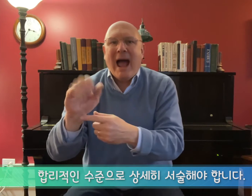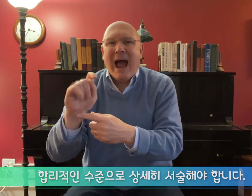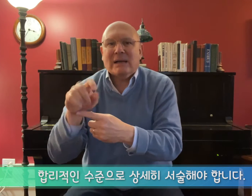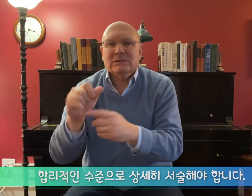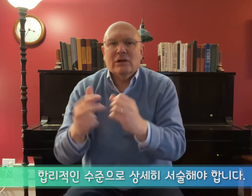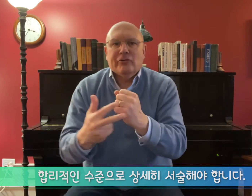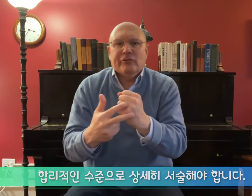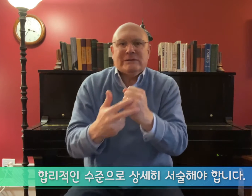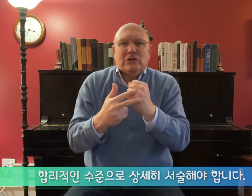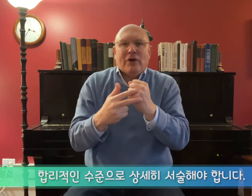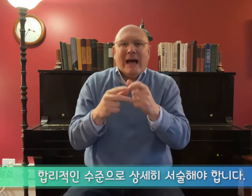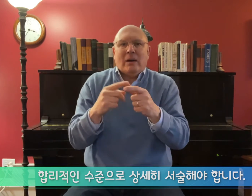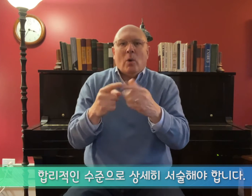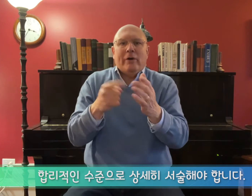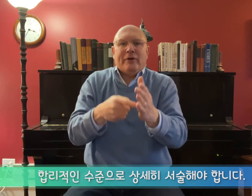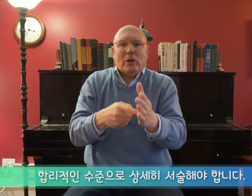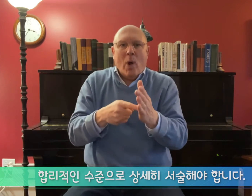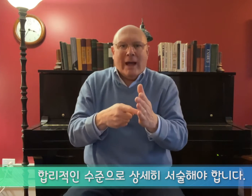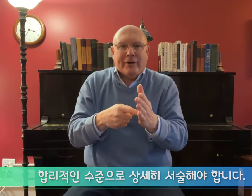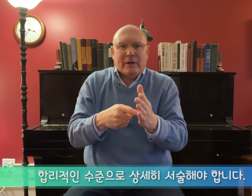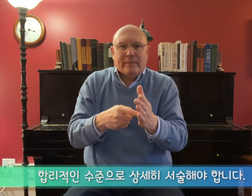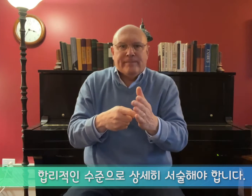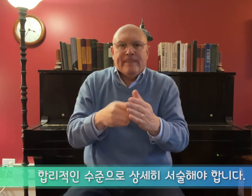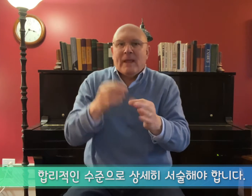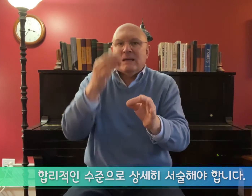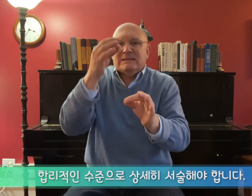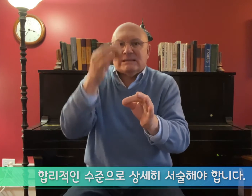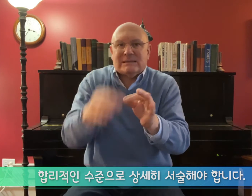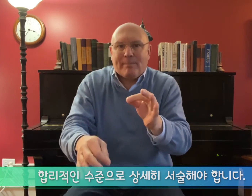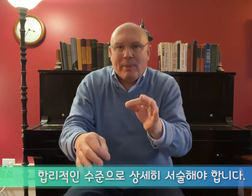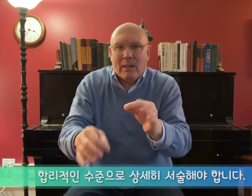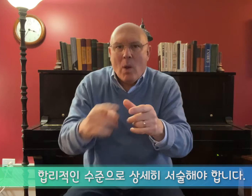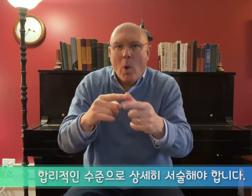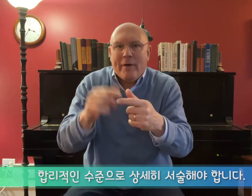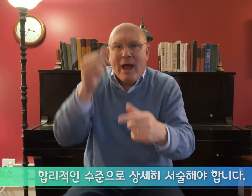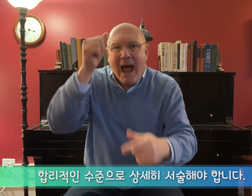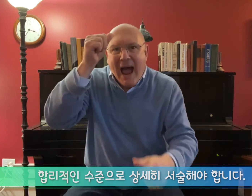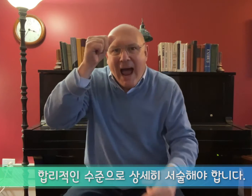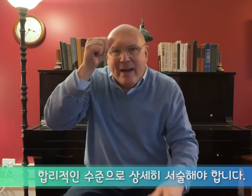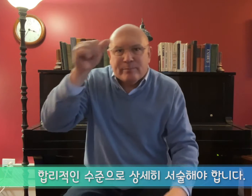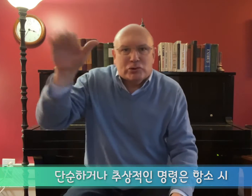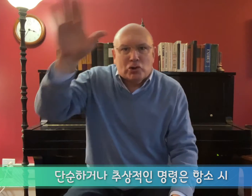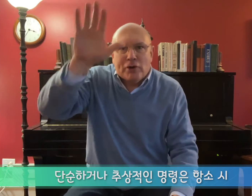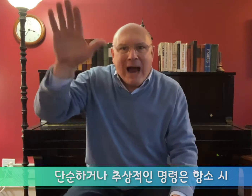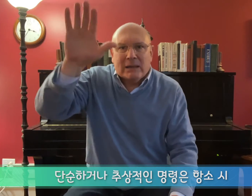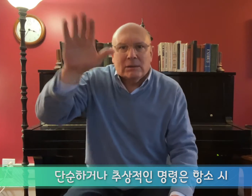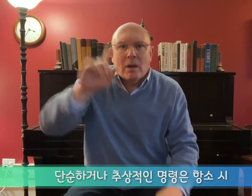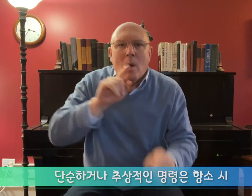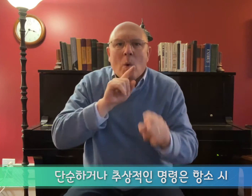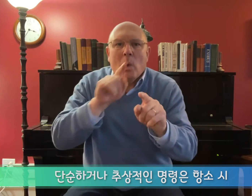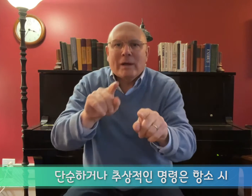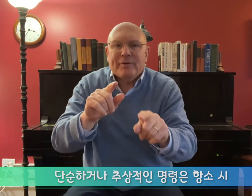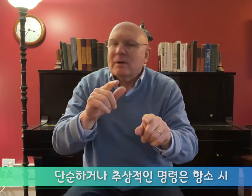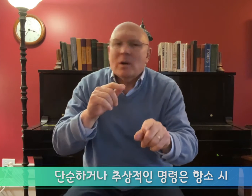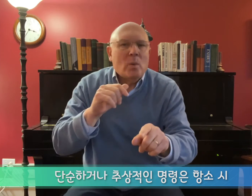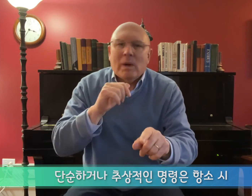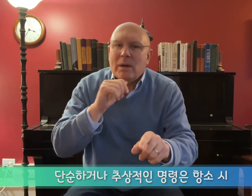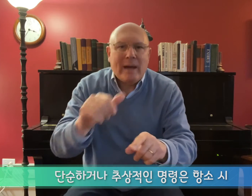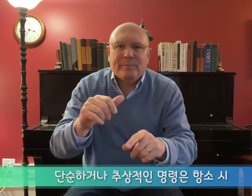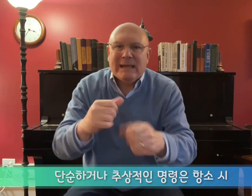act or acts restrained or required. A simple or abstract order